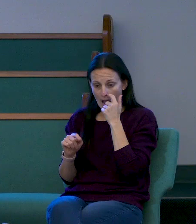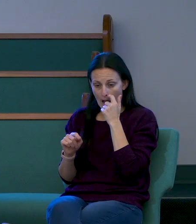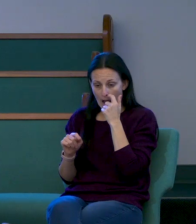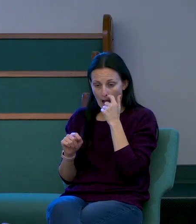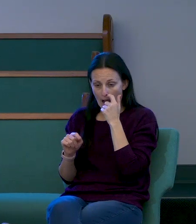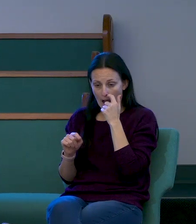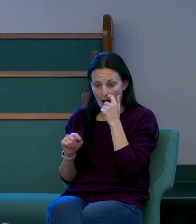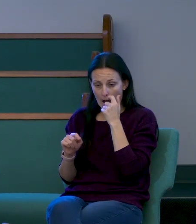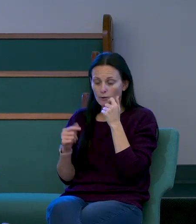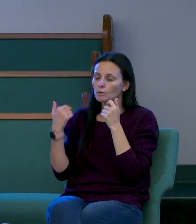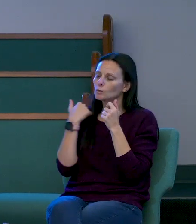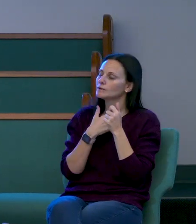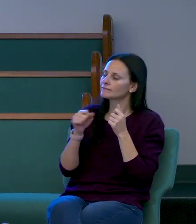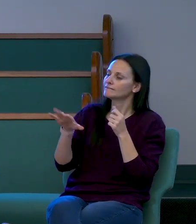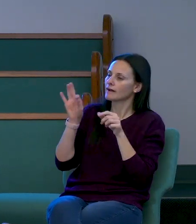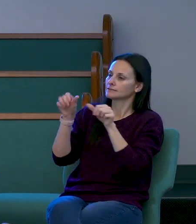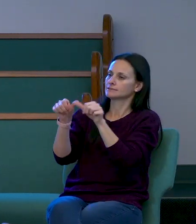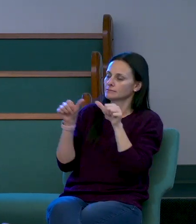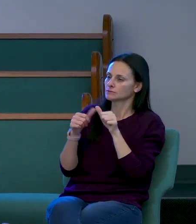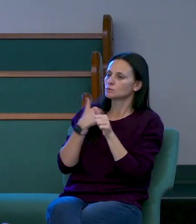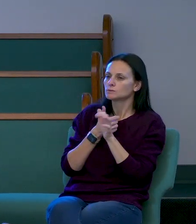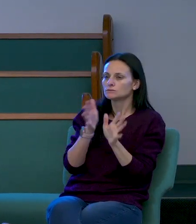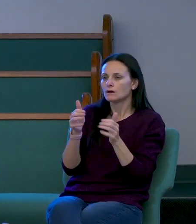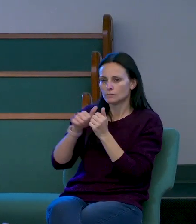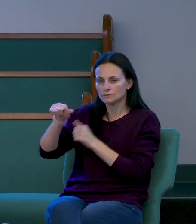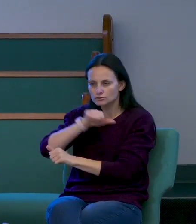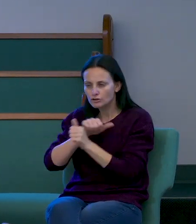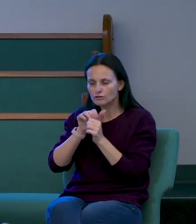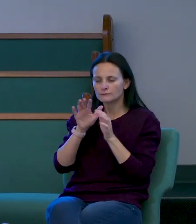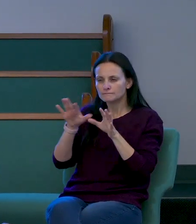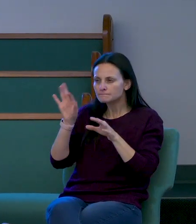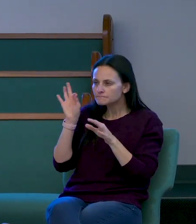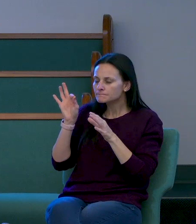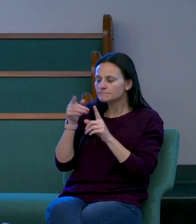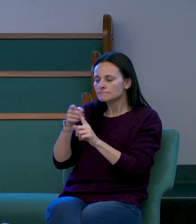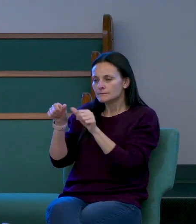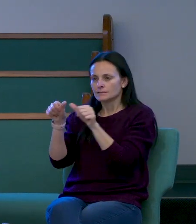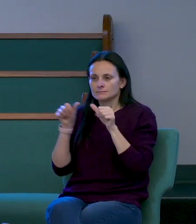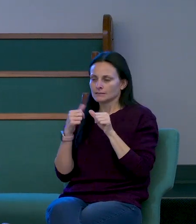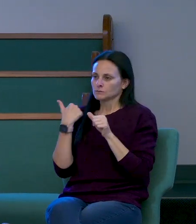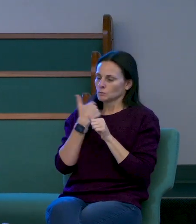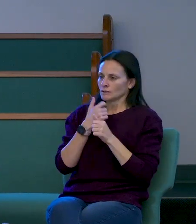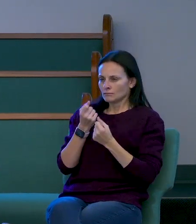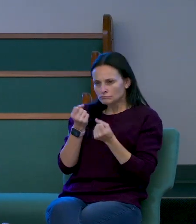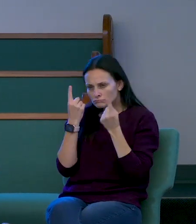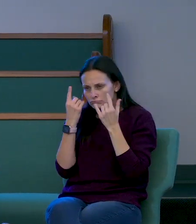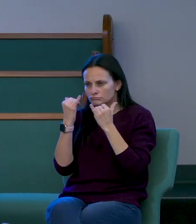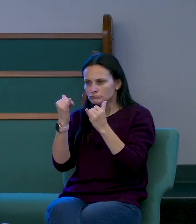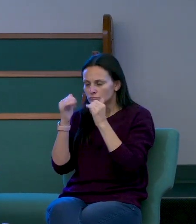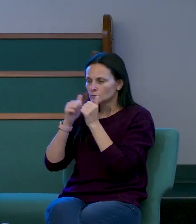we can find a space where we talk to one another. We find a space where we relate to one